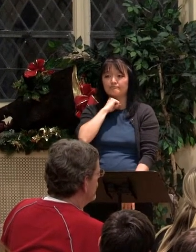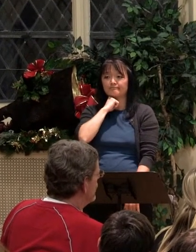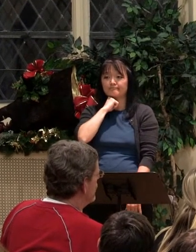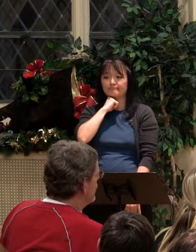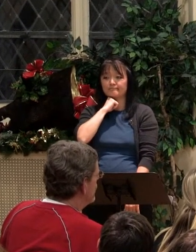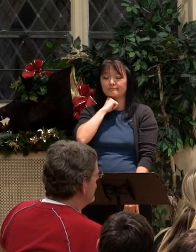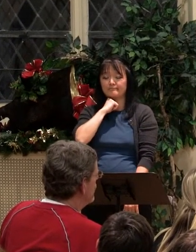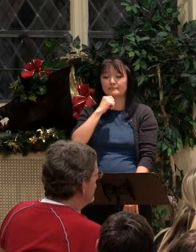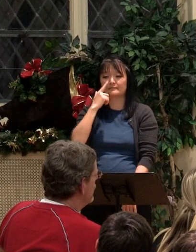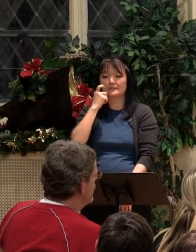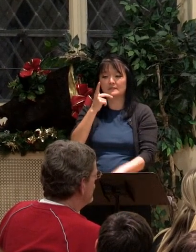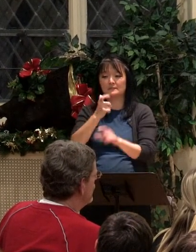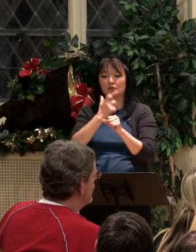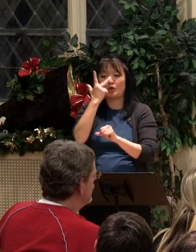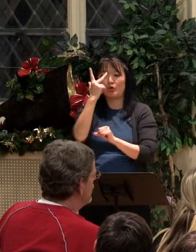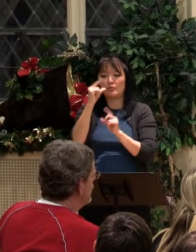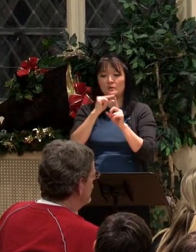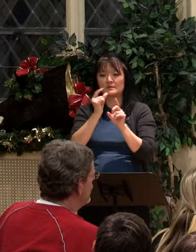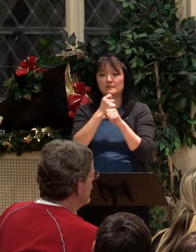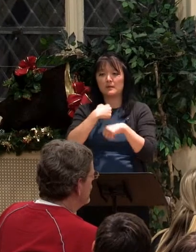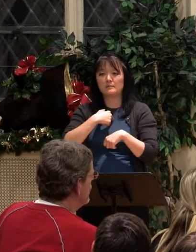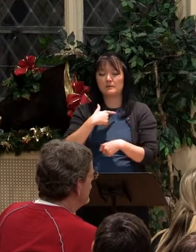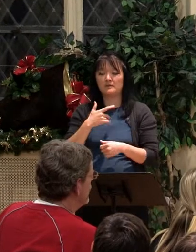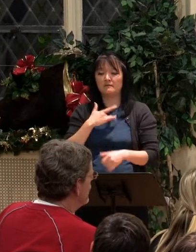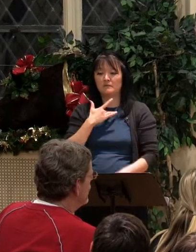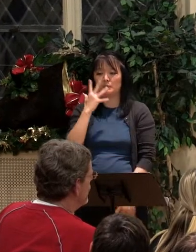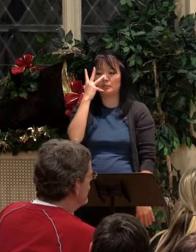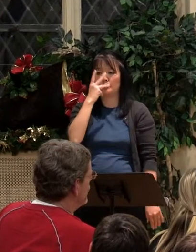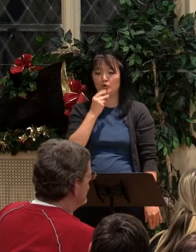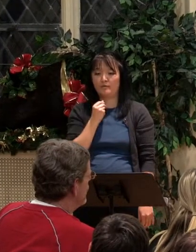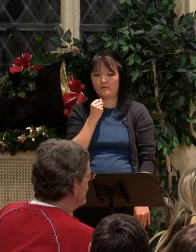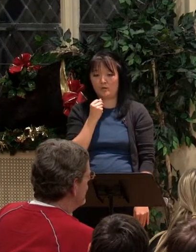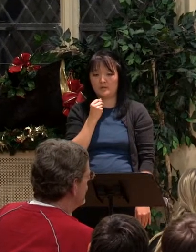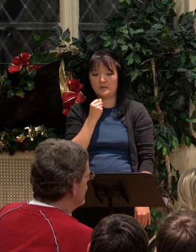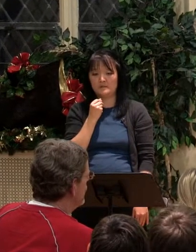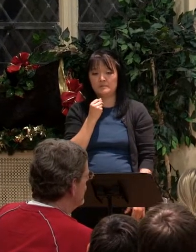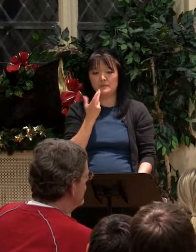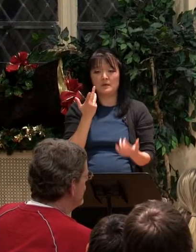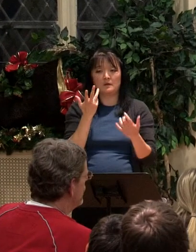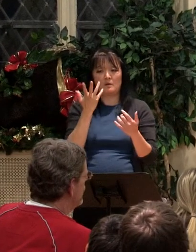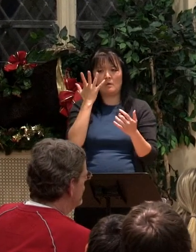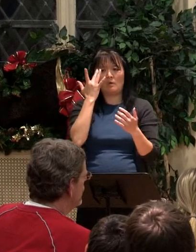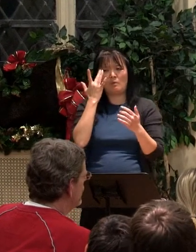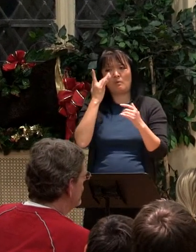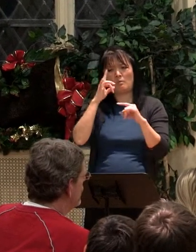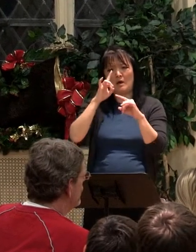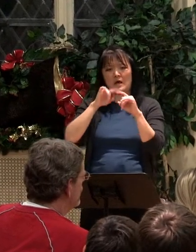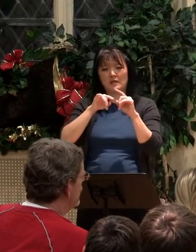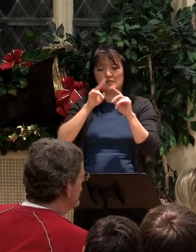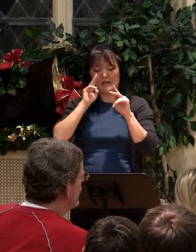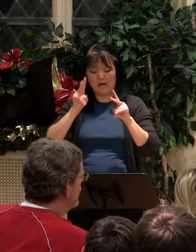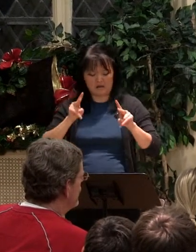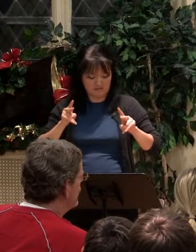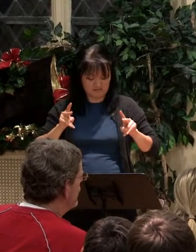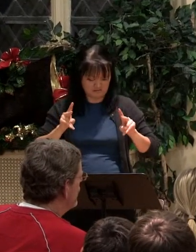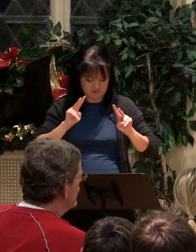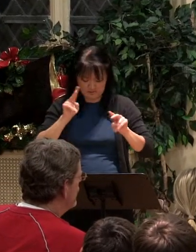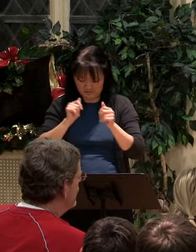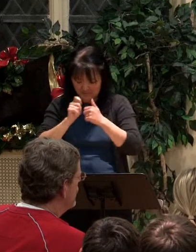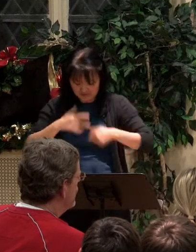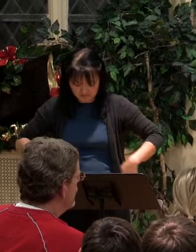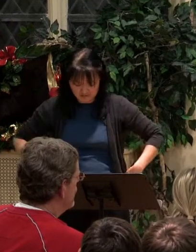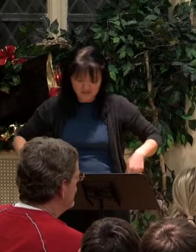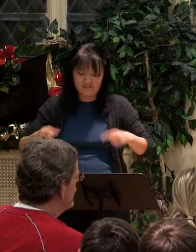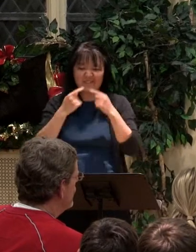Because it took 3 words to make me feel beautiful. But how come I couldn't look past the width of my hips or the way my front 2